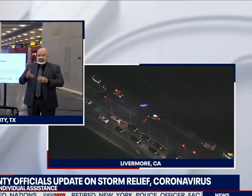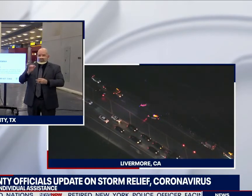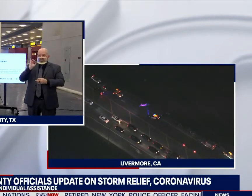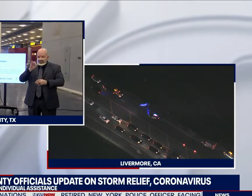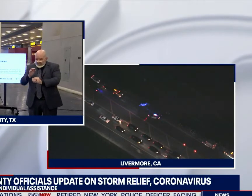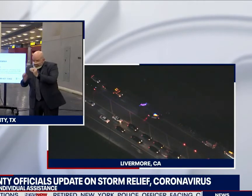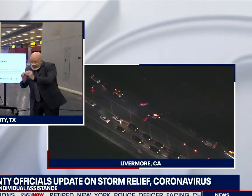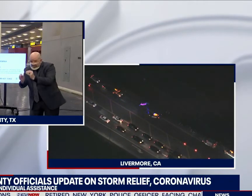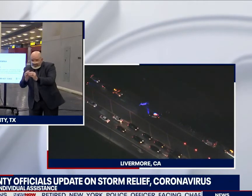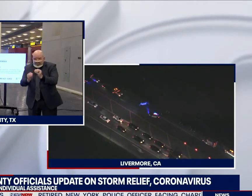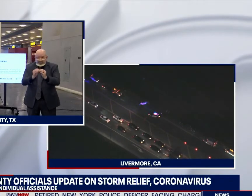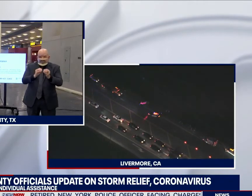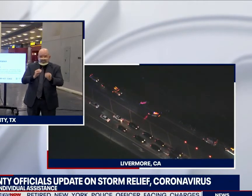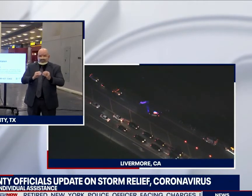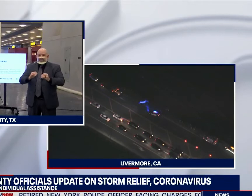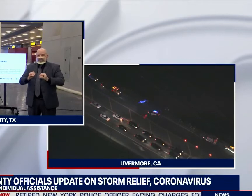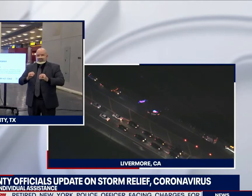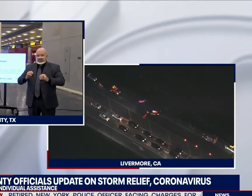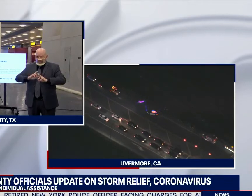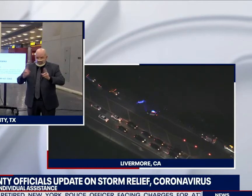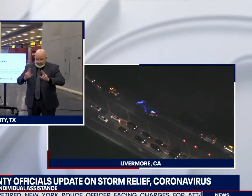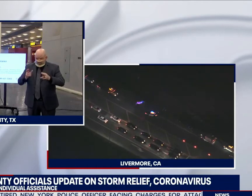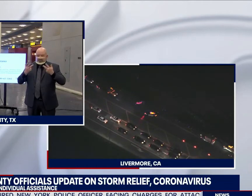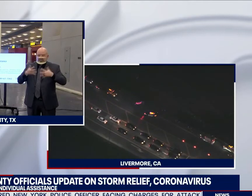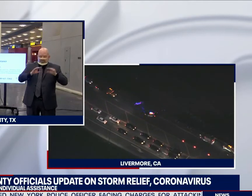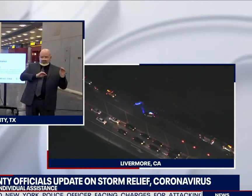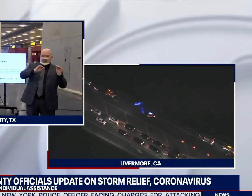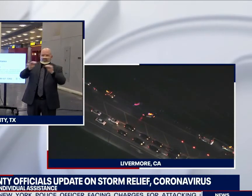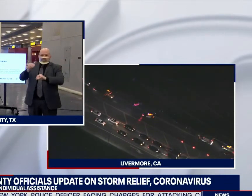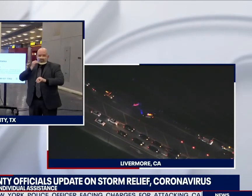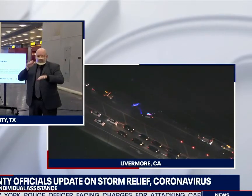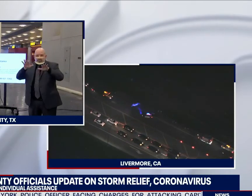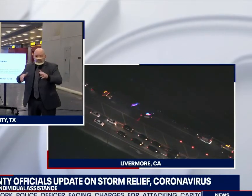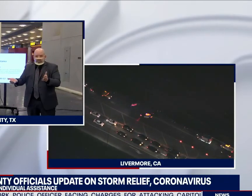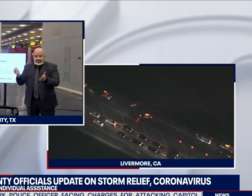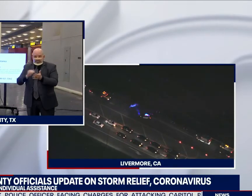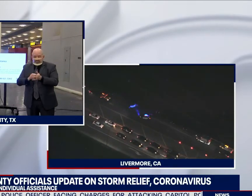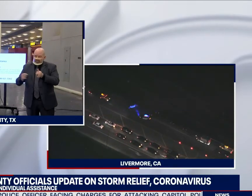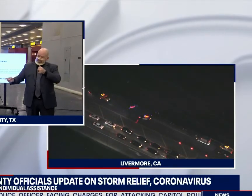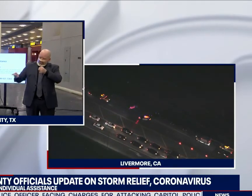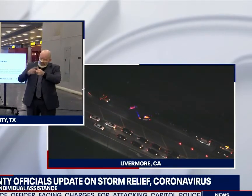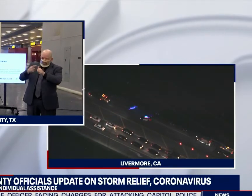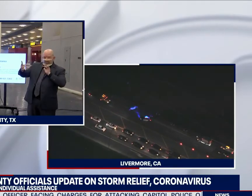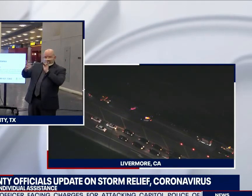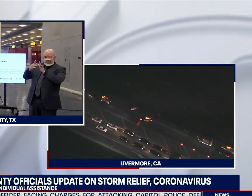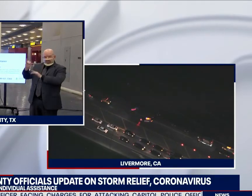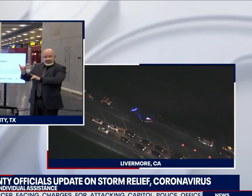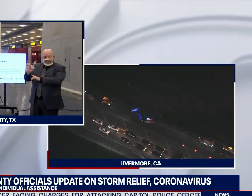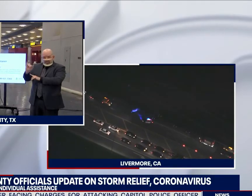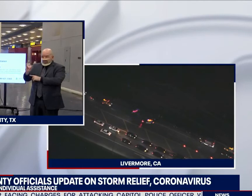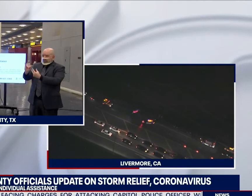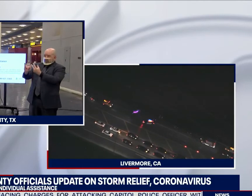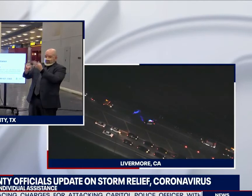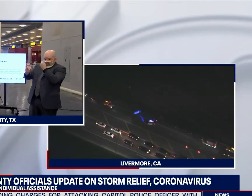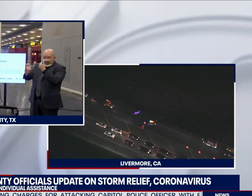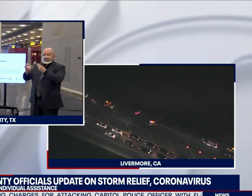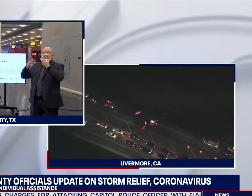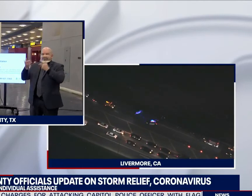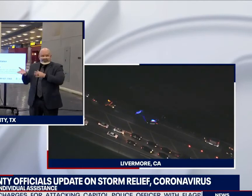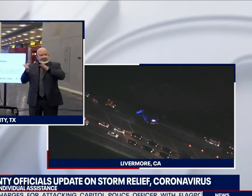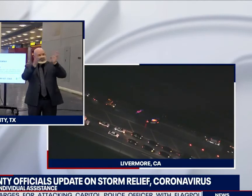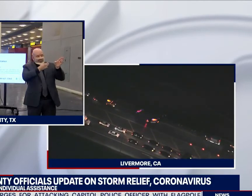primary residents when the damage is not covered by insurance to make the home safe, sanitary, or fit